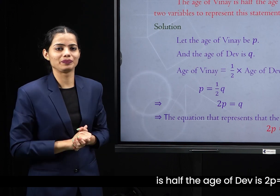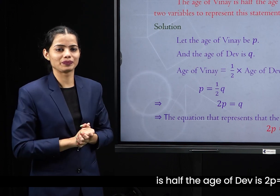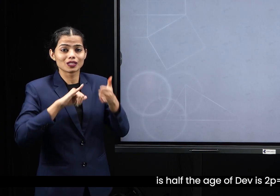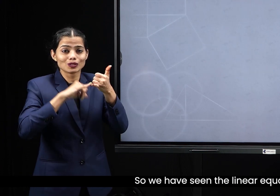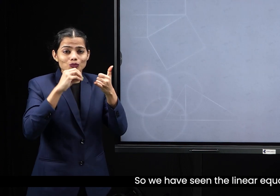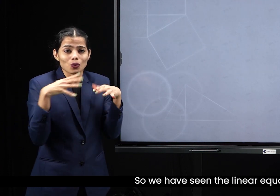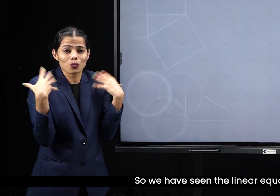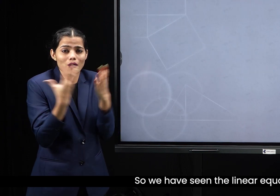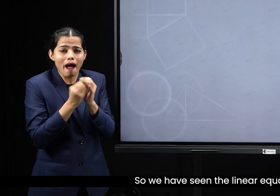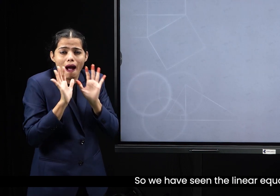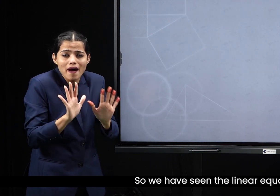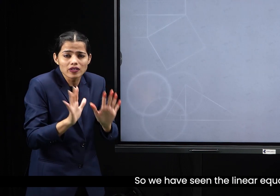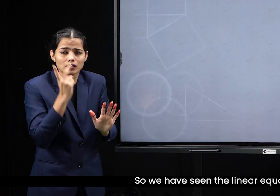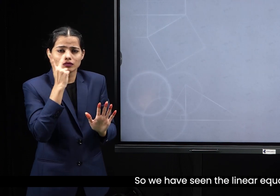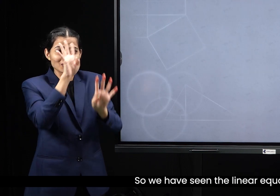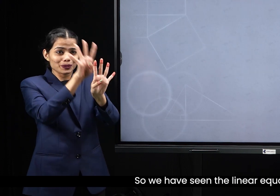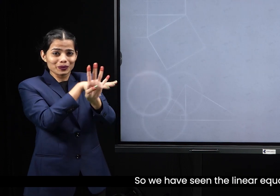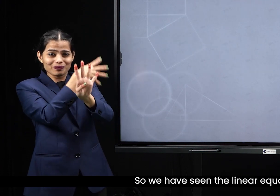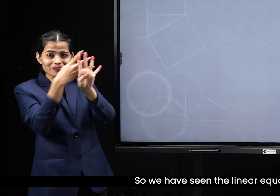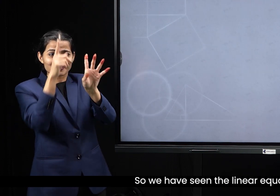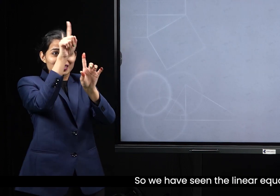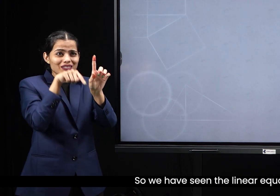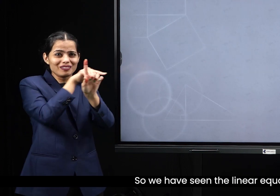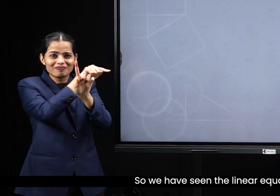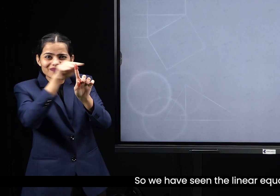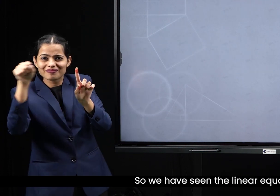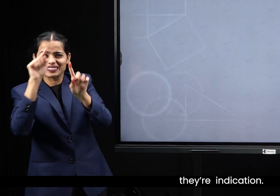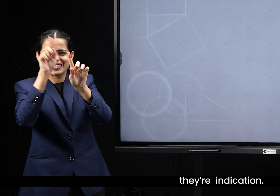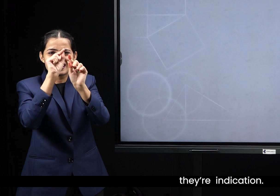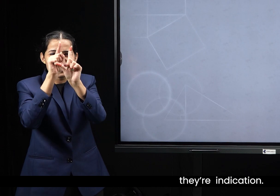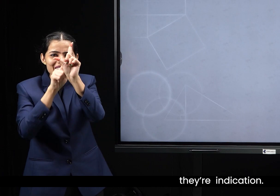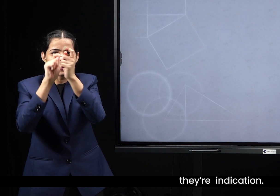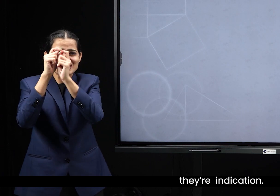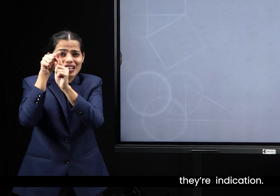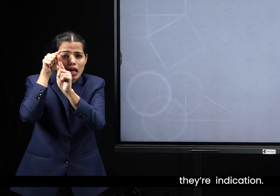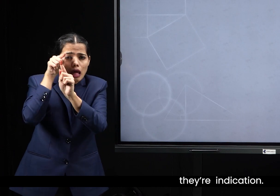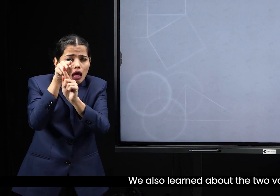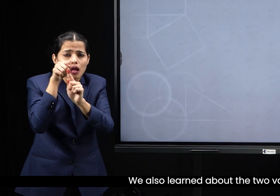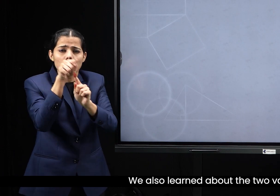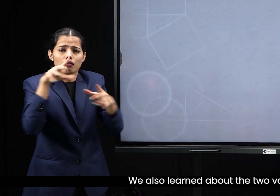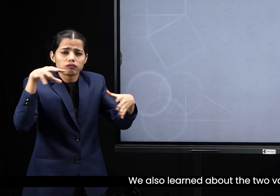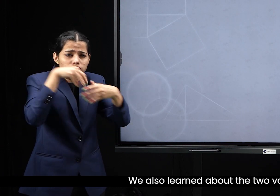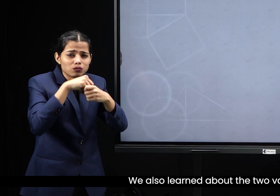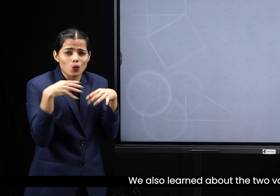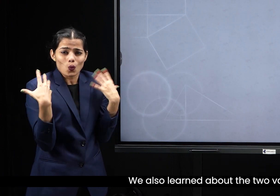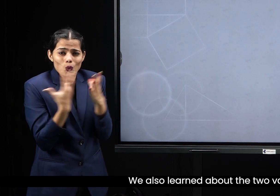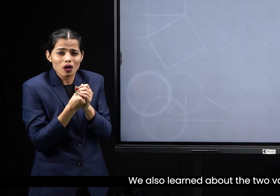So, we have seen the linear equations, their indication. We also learnt about